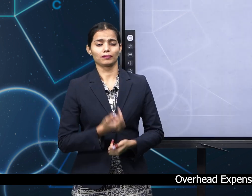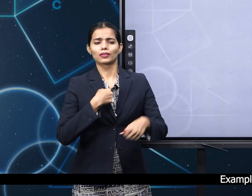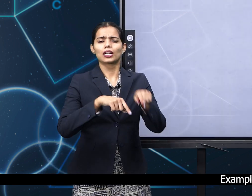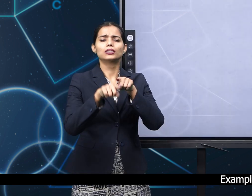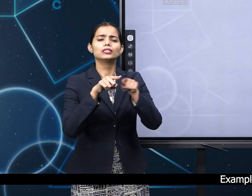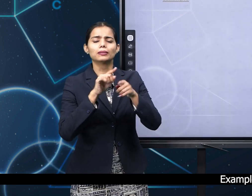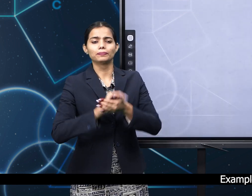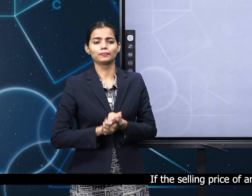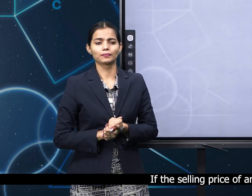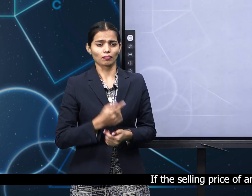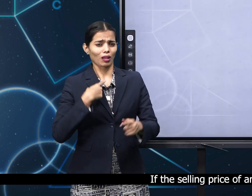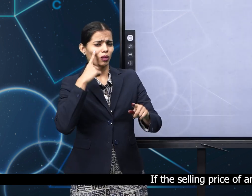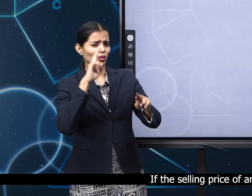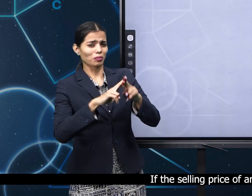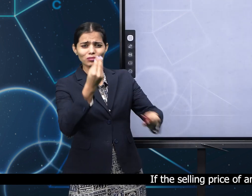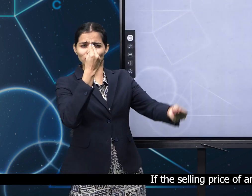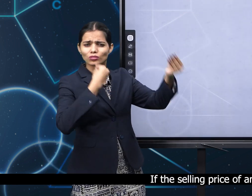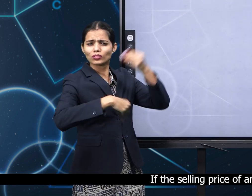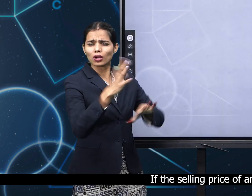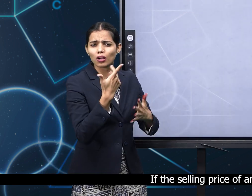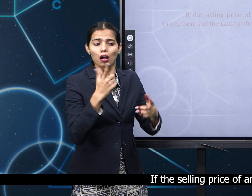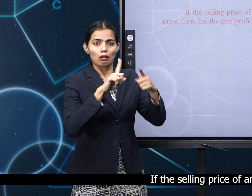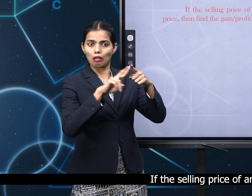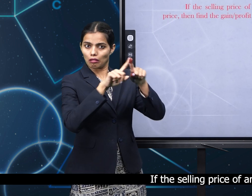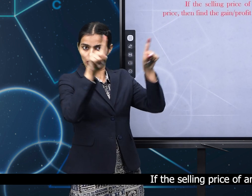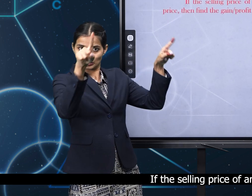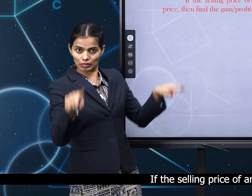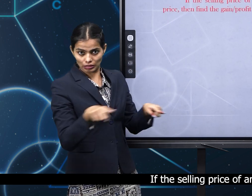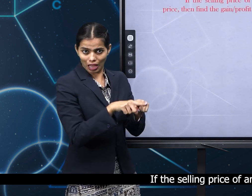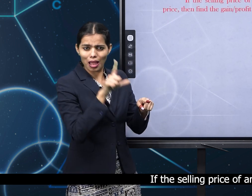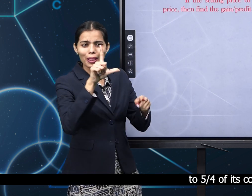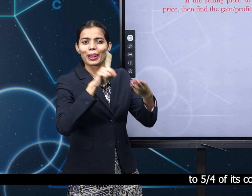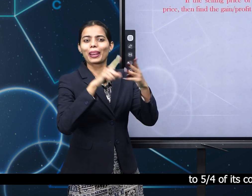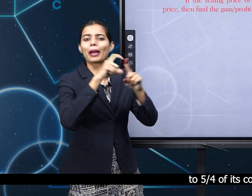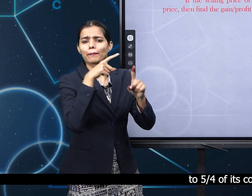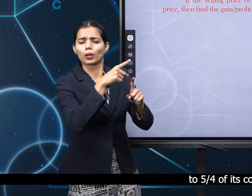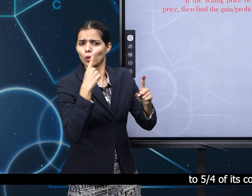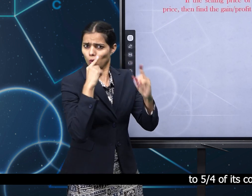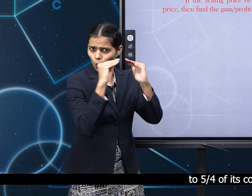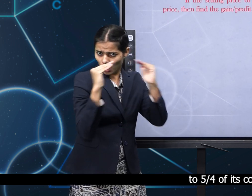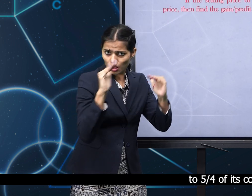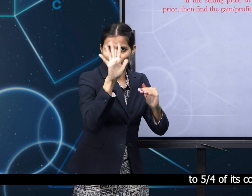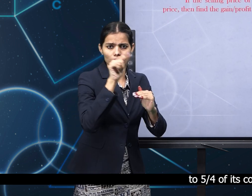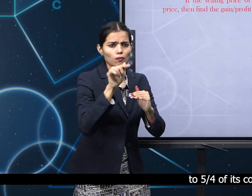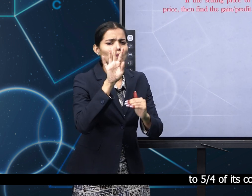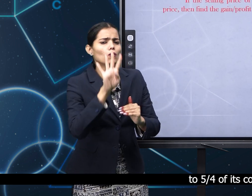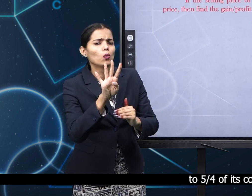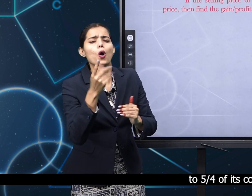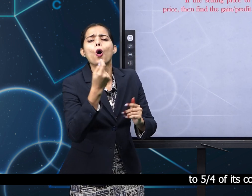Examples, if the selling price of an LED TV is equal to 5 by 4 of its cost price,